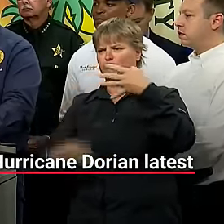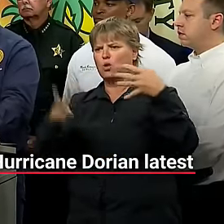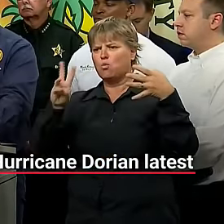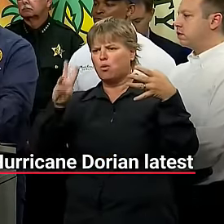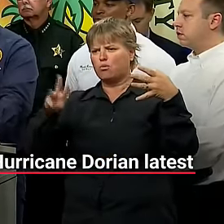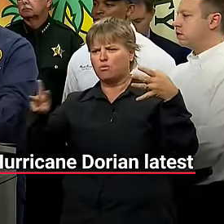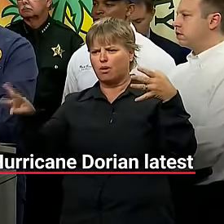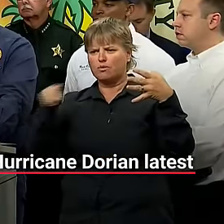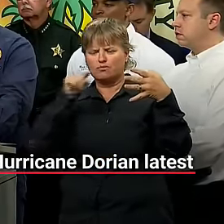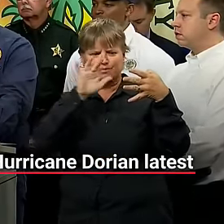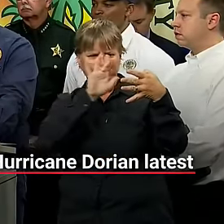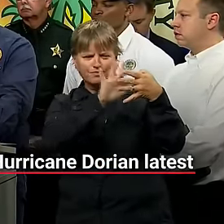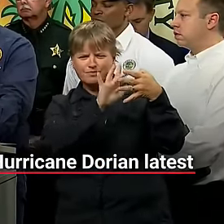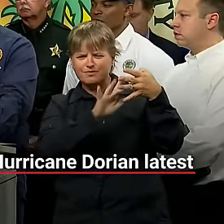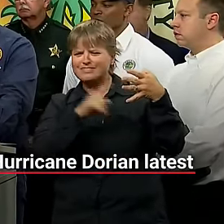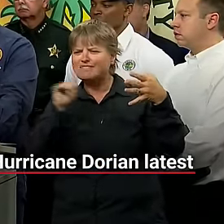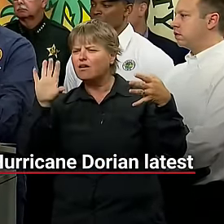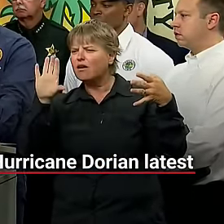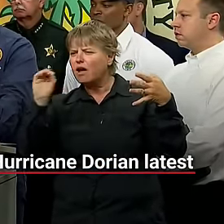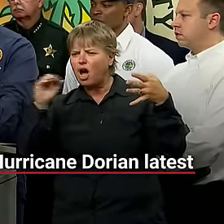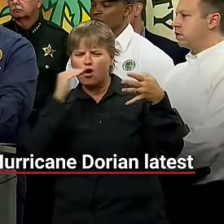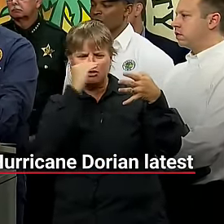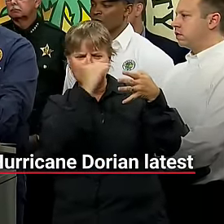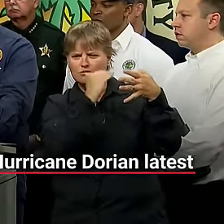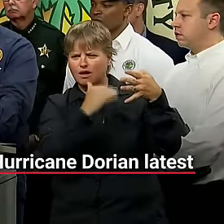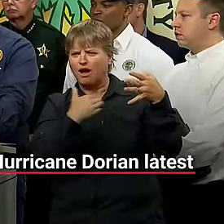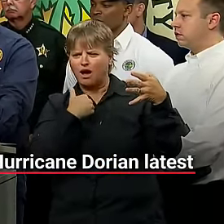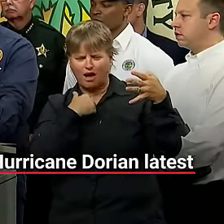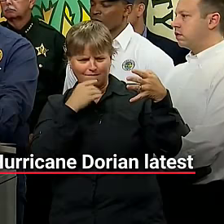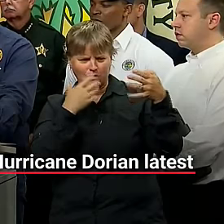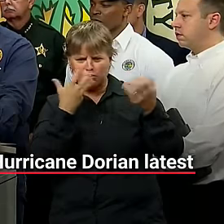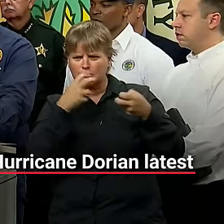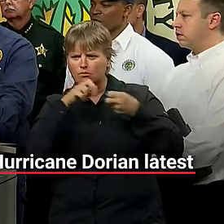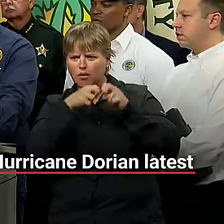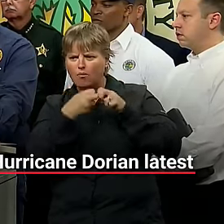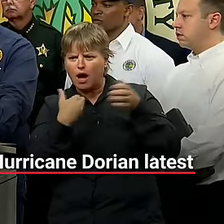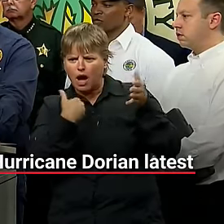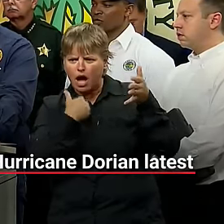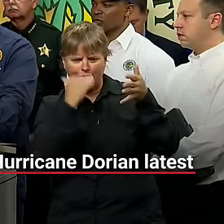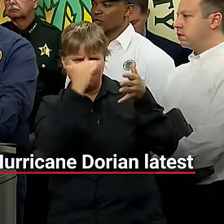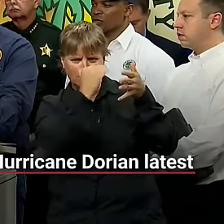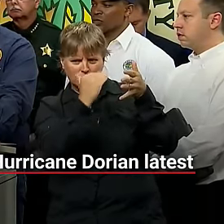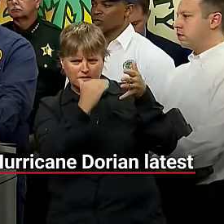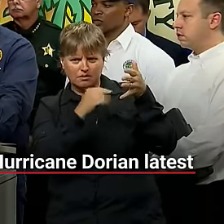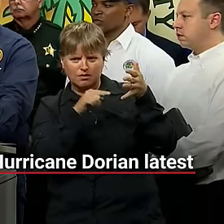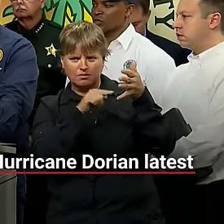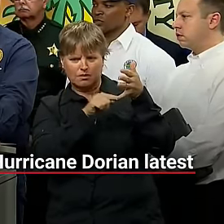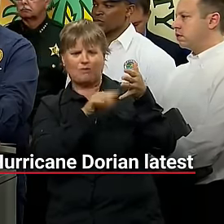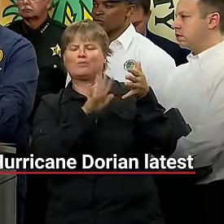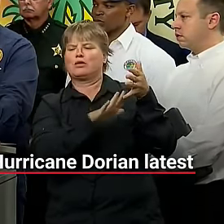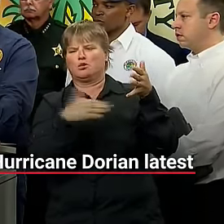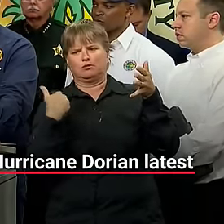potential problems are. But these folks have got to step up and protect these folks. I'm